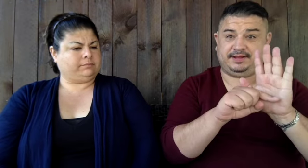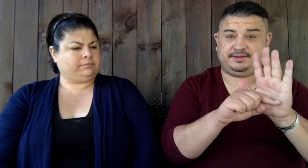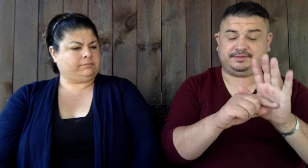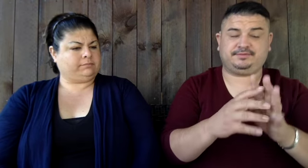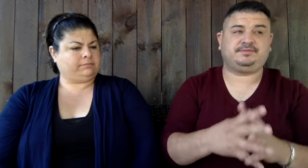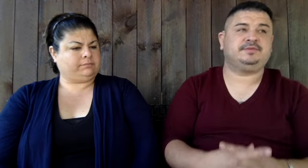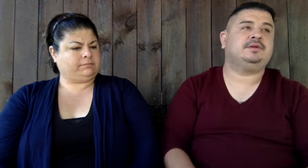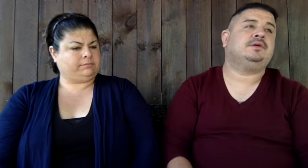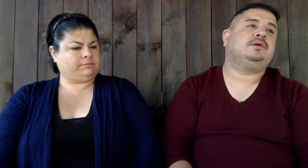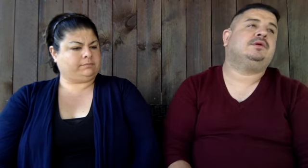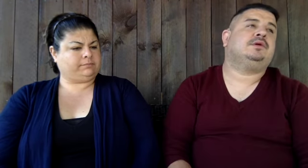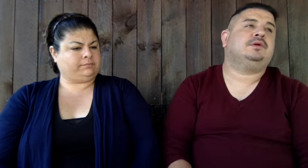Negative.